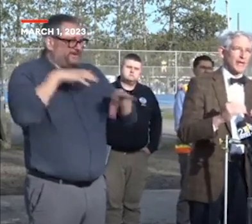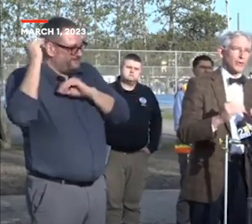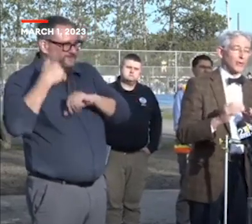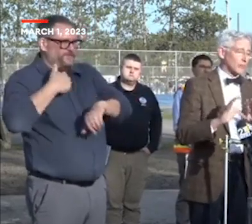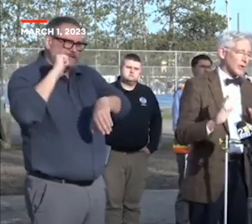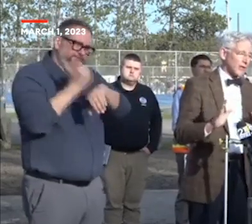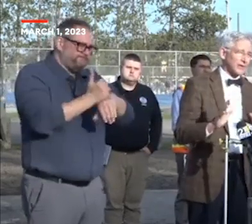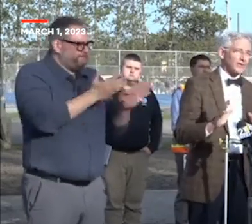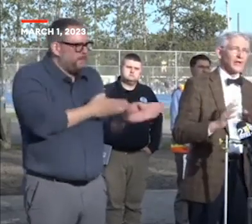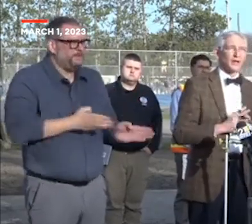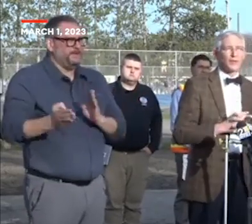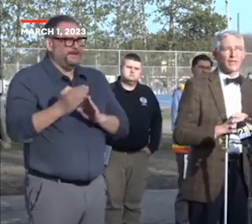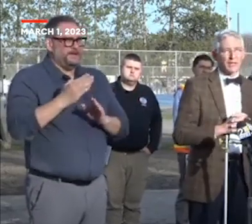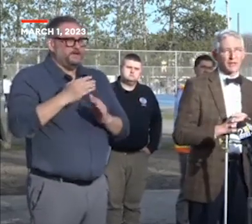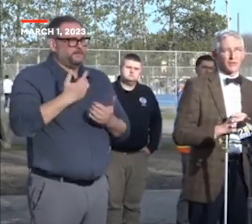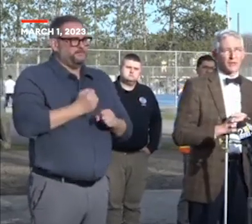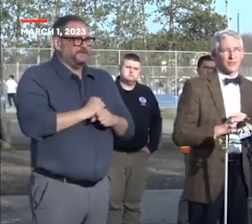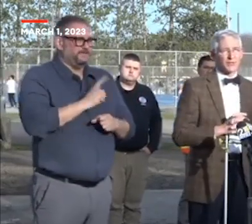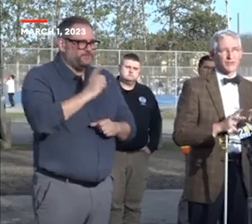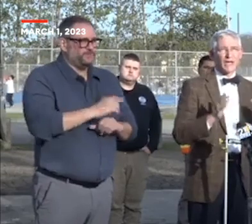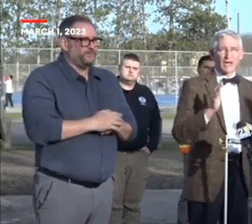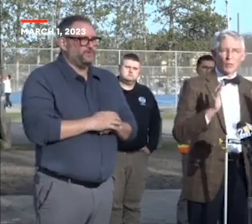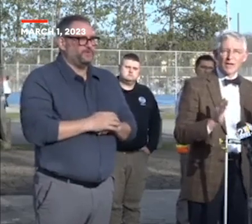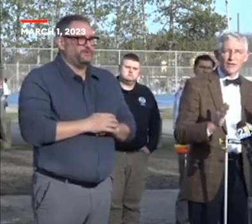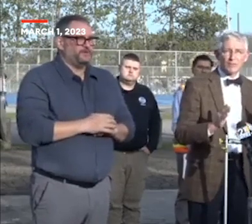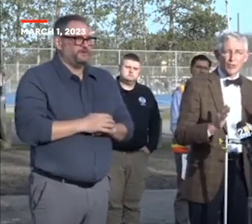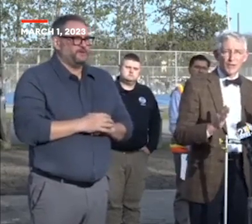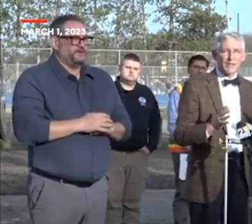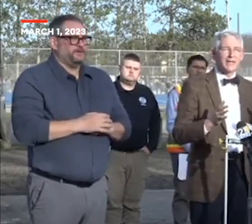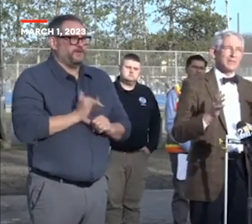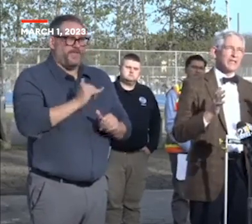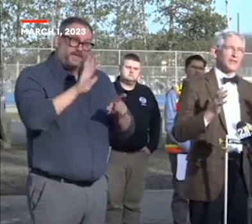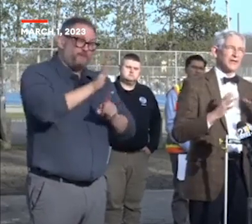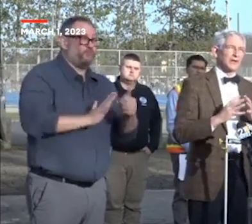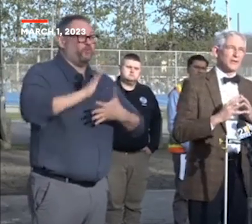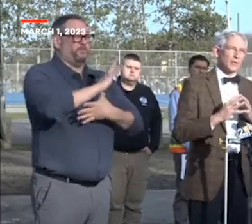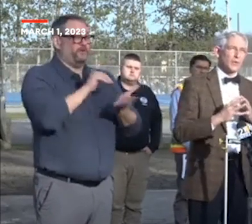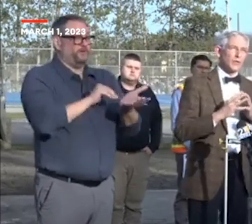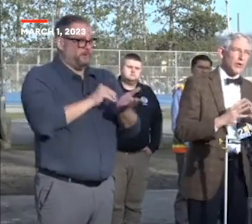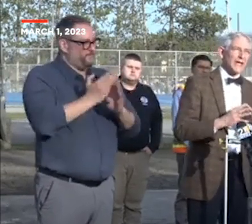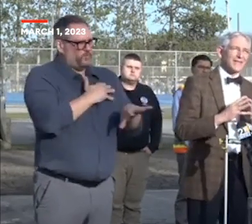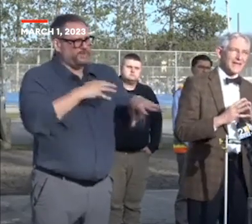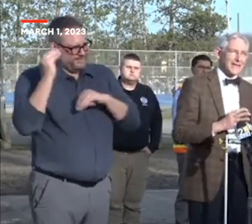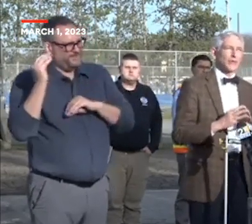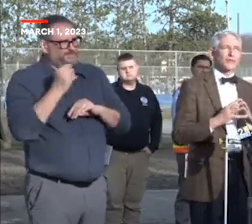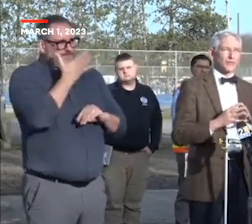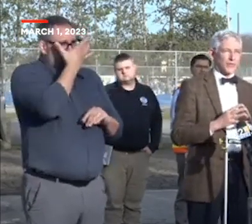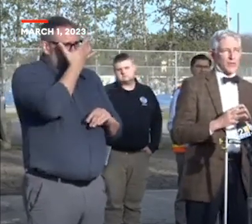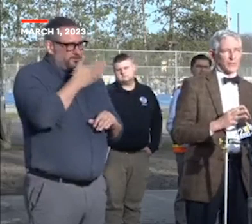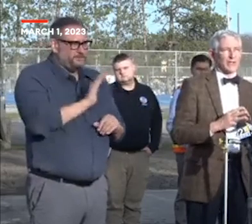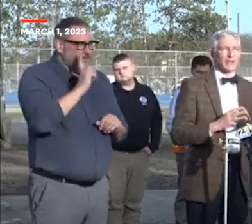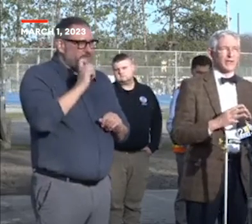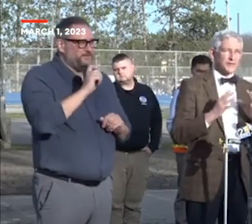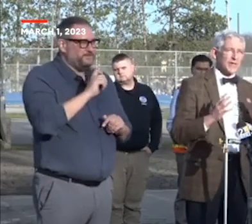a medical home, regardless of their economic circumstances. And why is that important? Because when we look at the chemicals